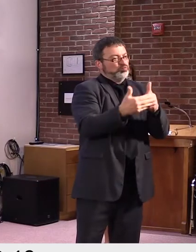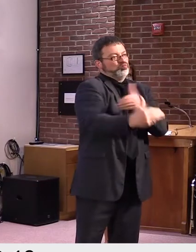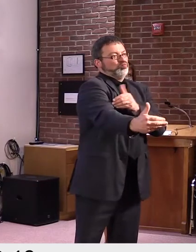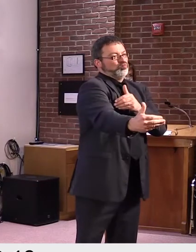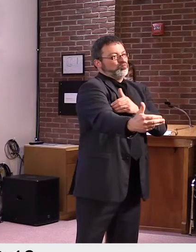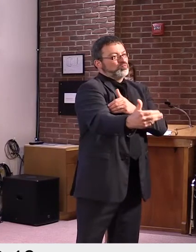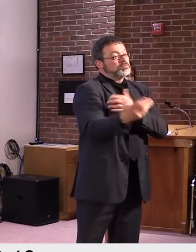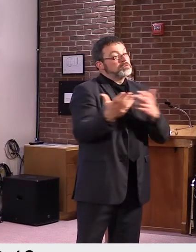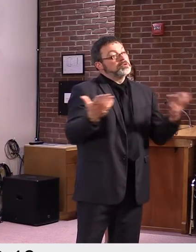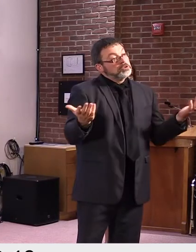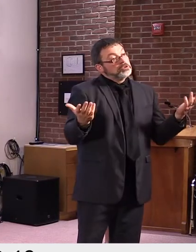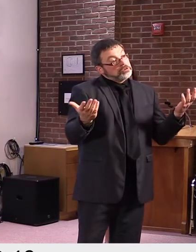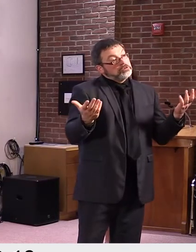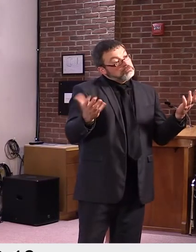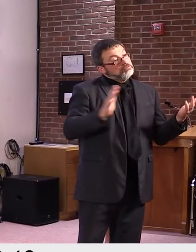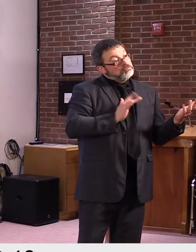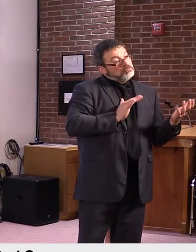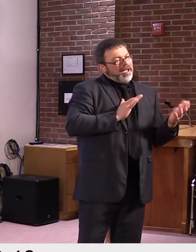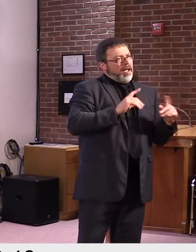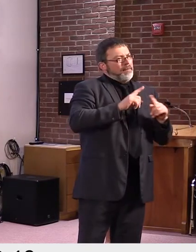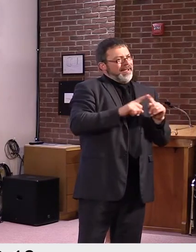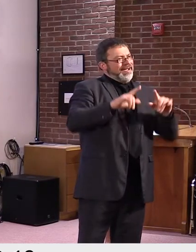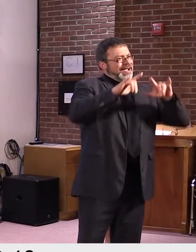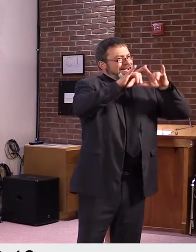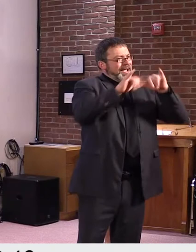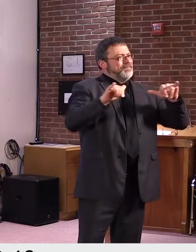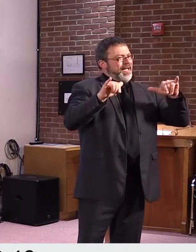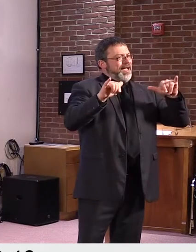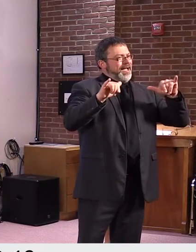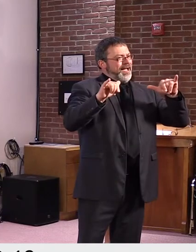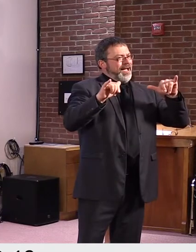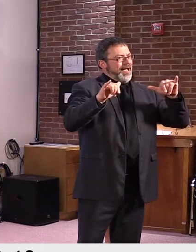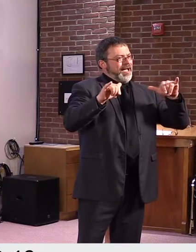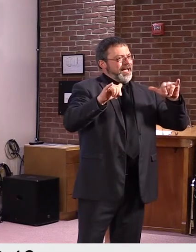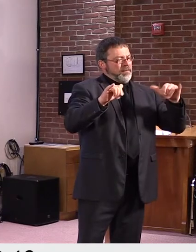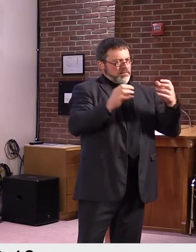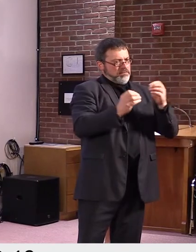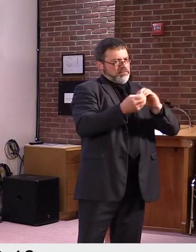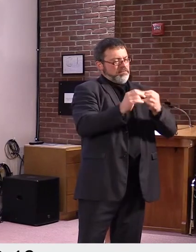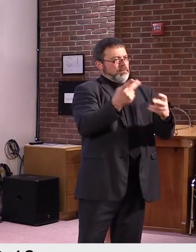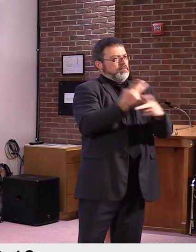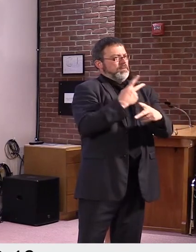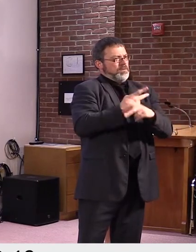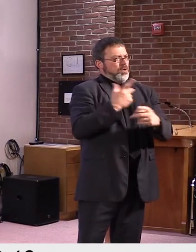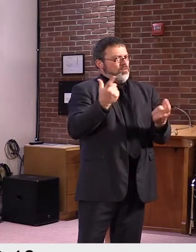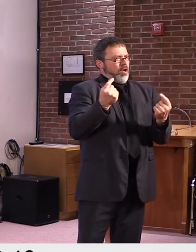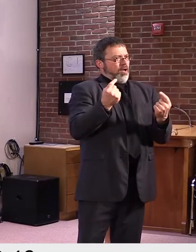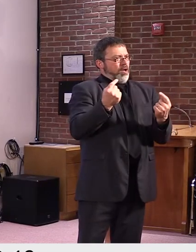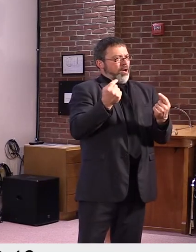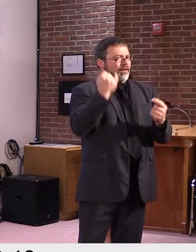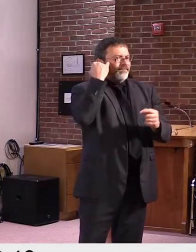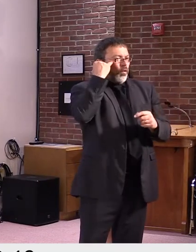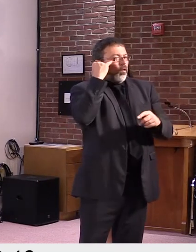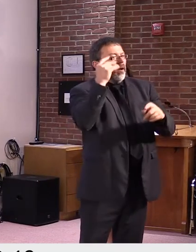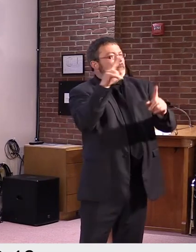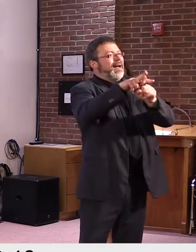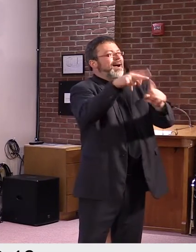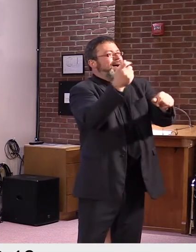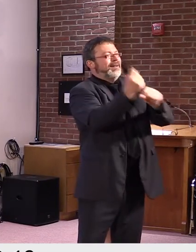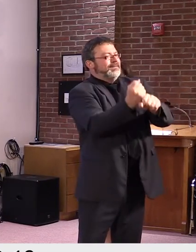does that calculation look like in subsequent years when it does include the